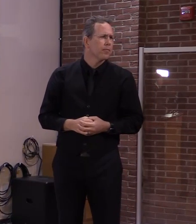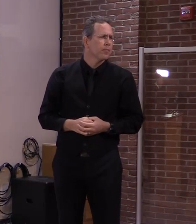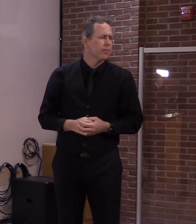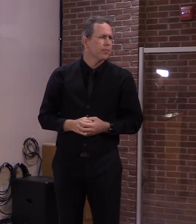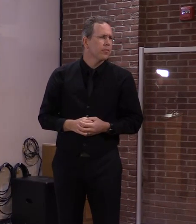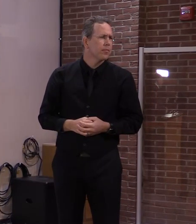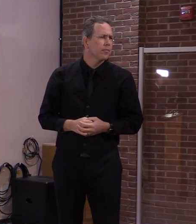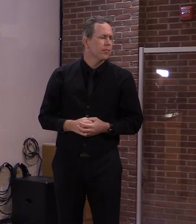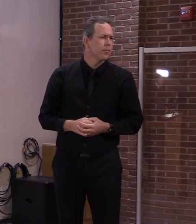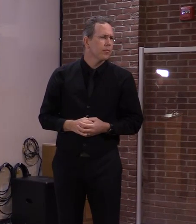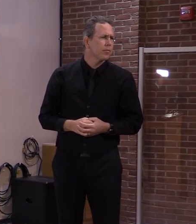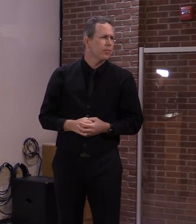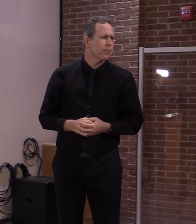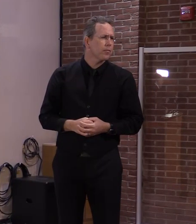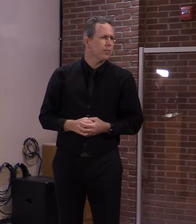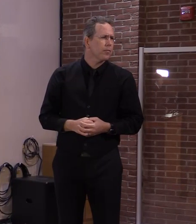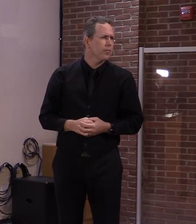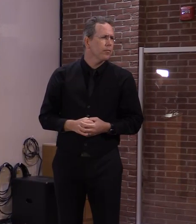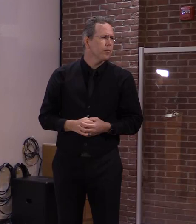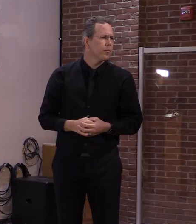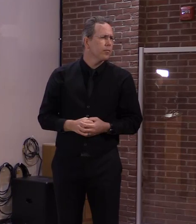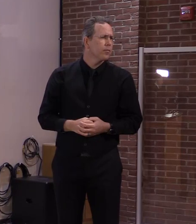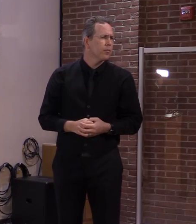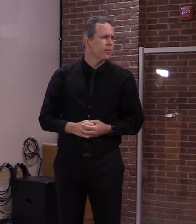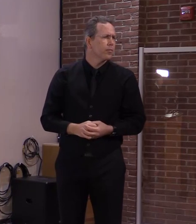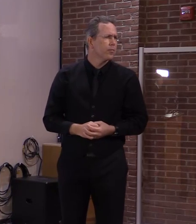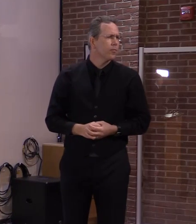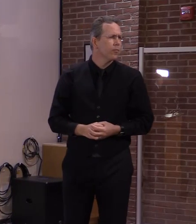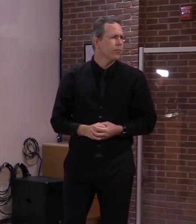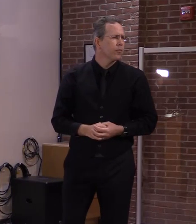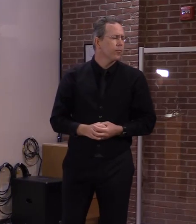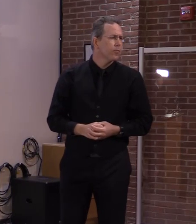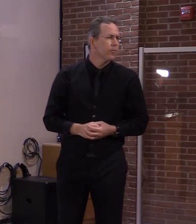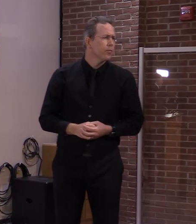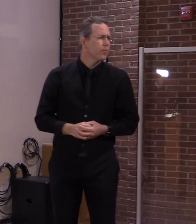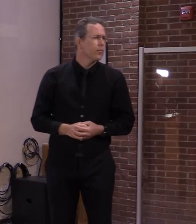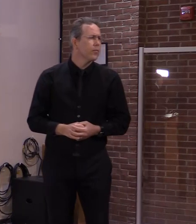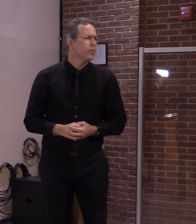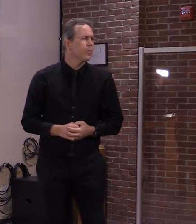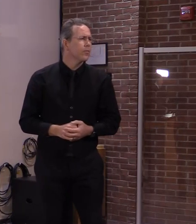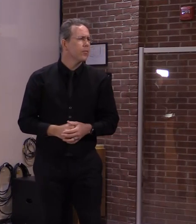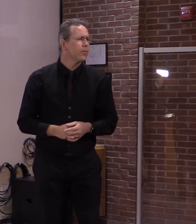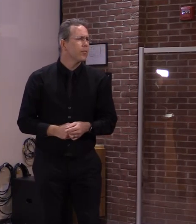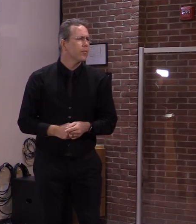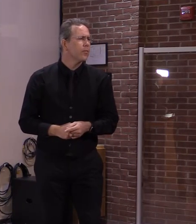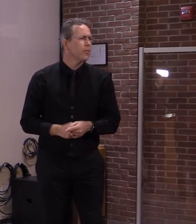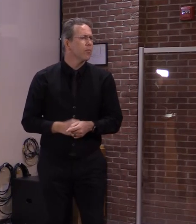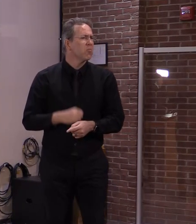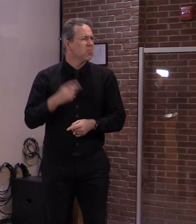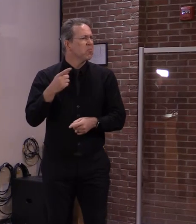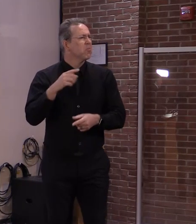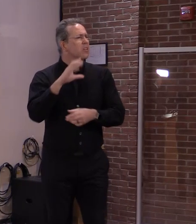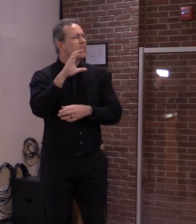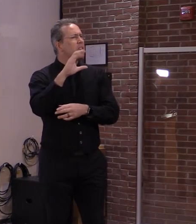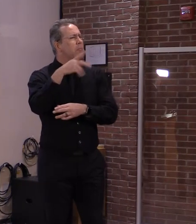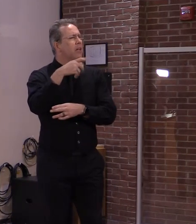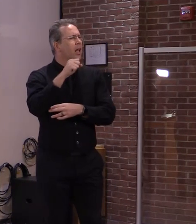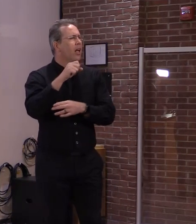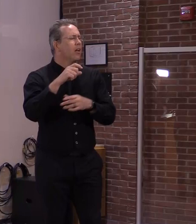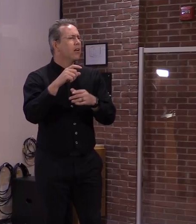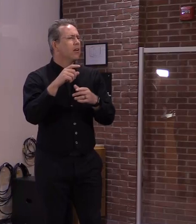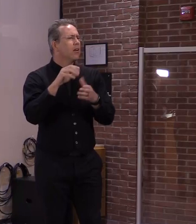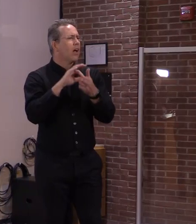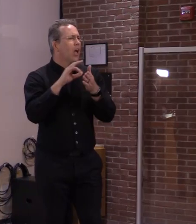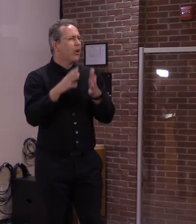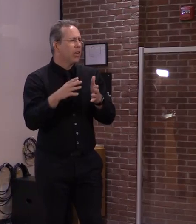they're going forward with it, even though there's a mixed message from the legislature. Have you heard about that? Well,